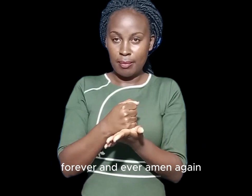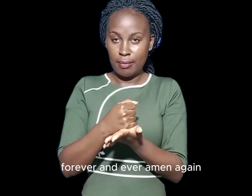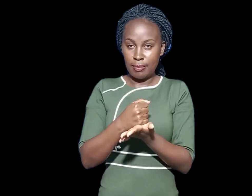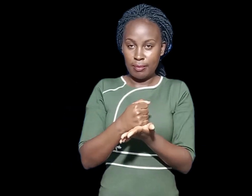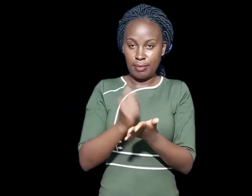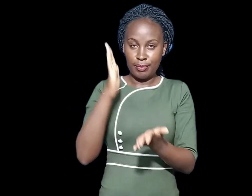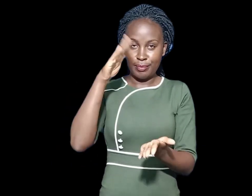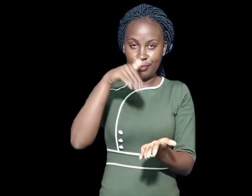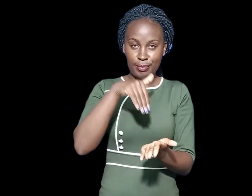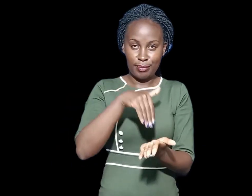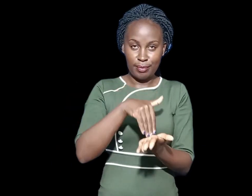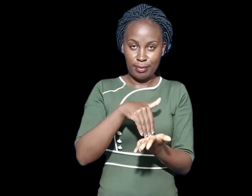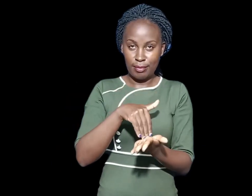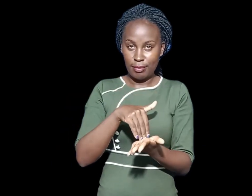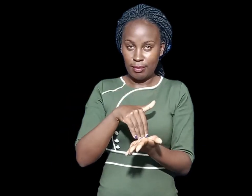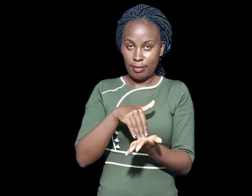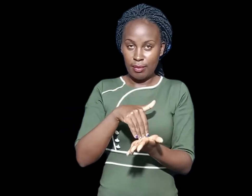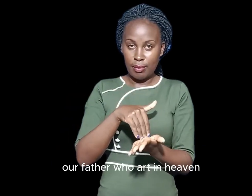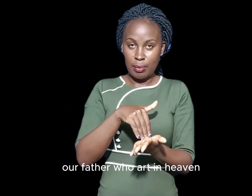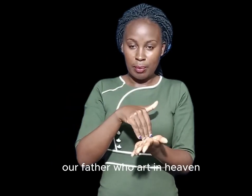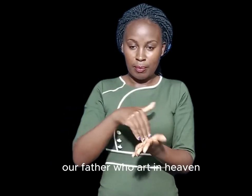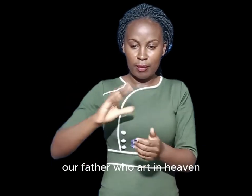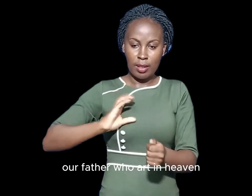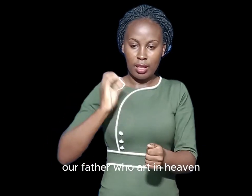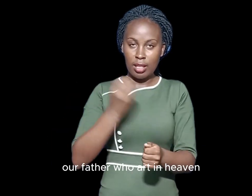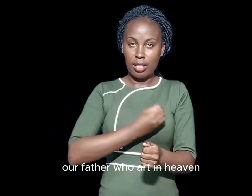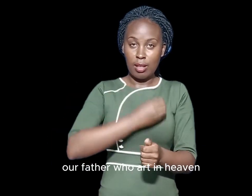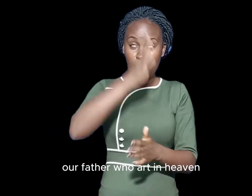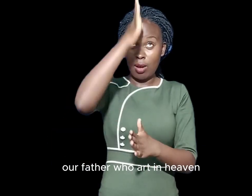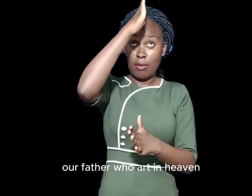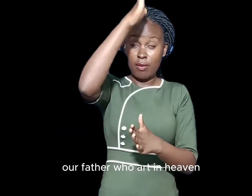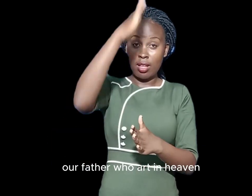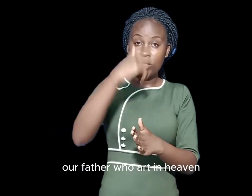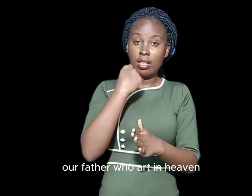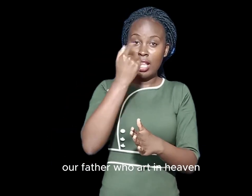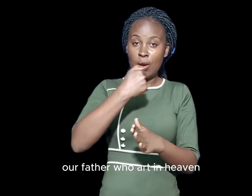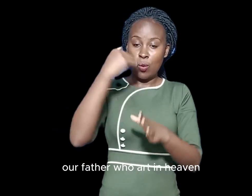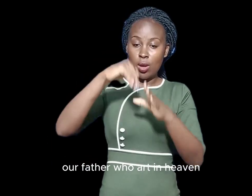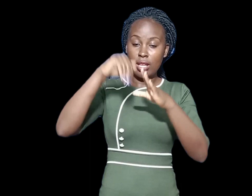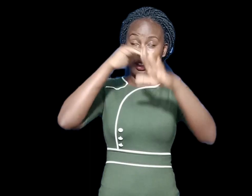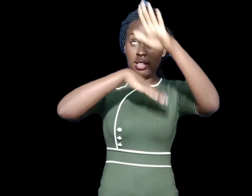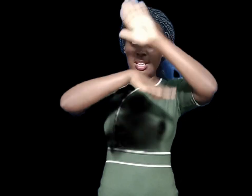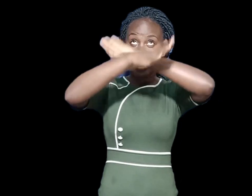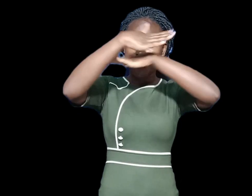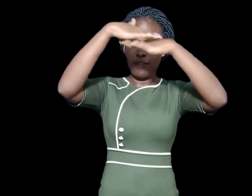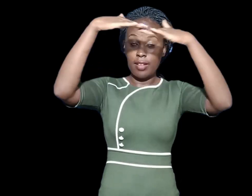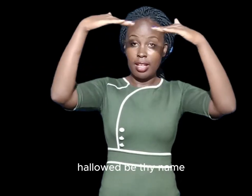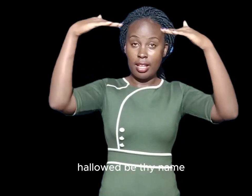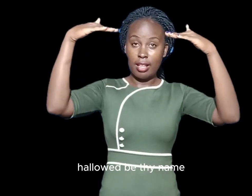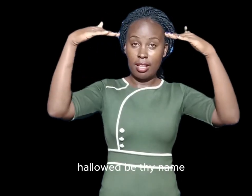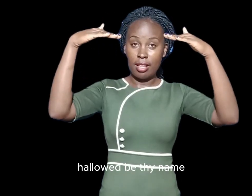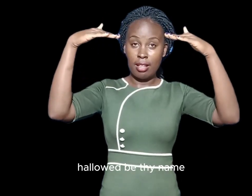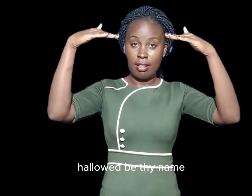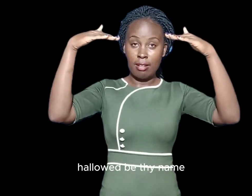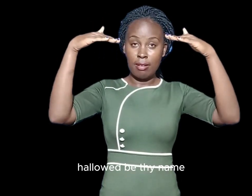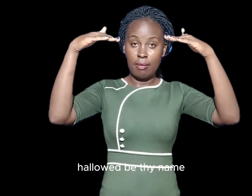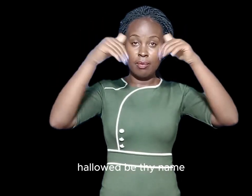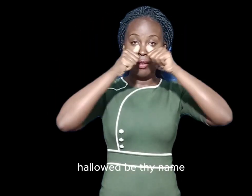Again, our Father who art in heaven, hallowed be thy name.